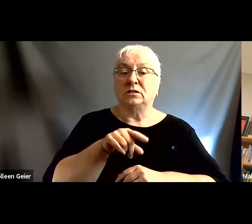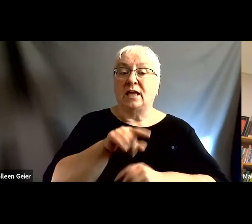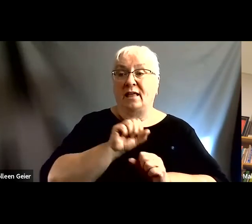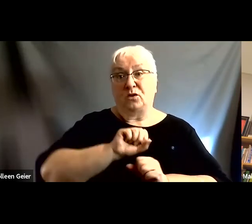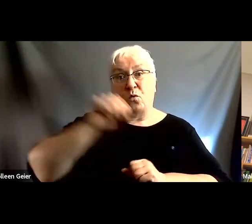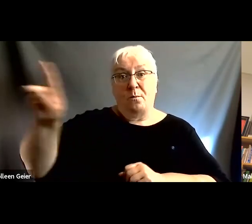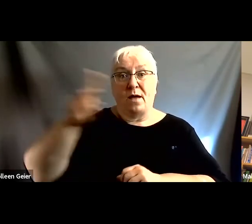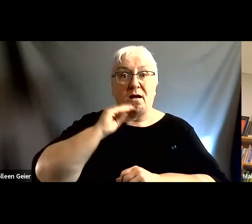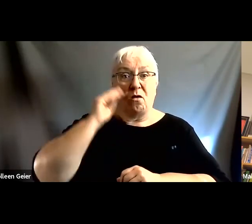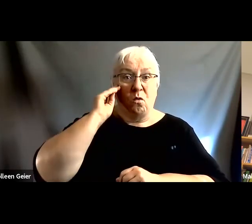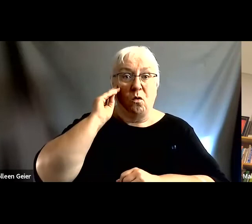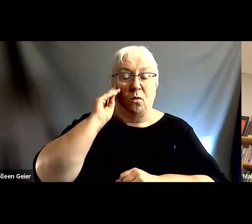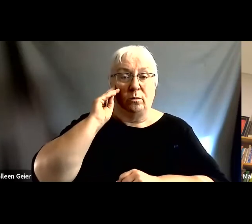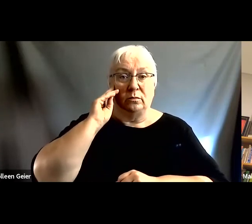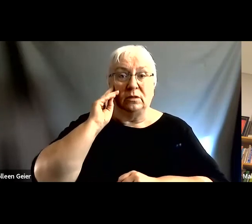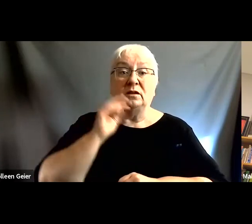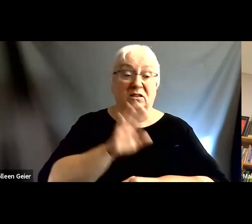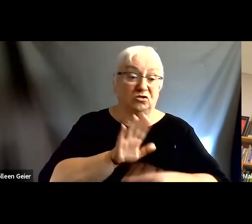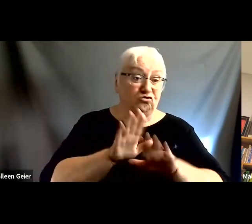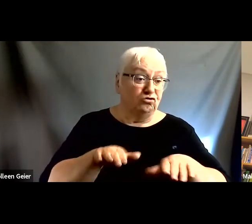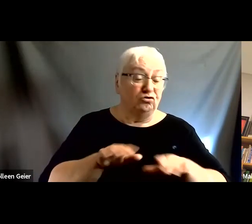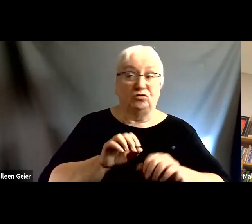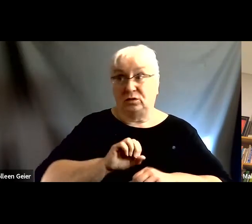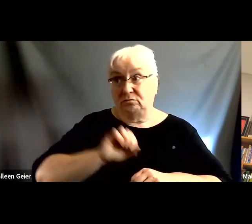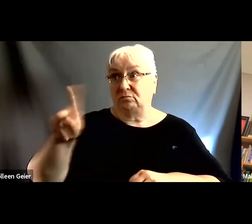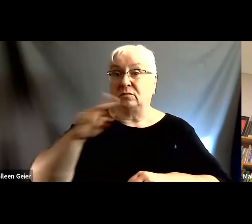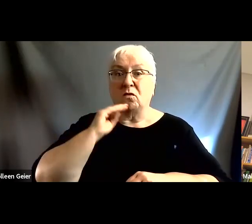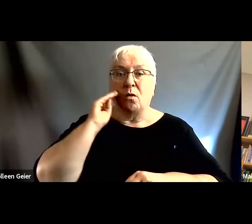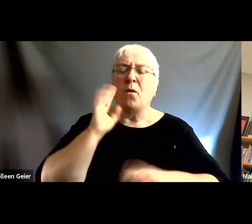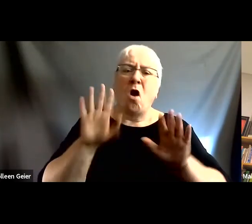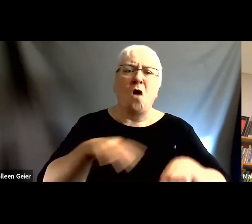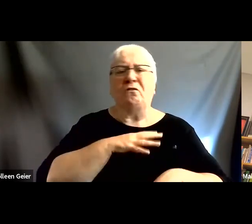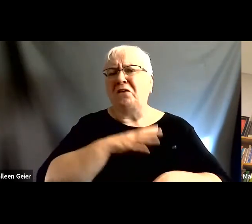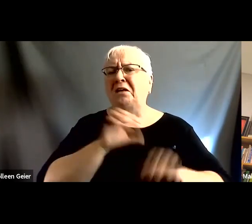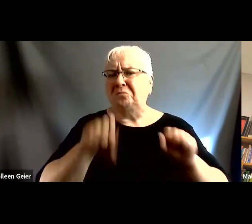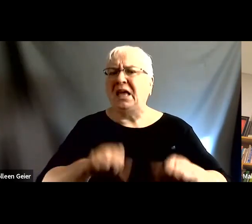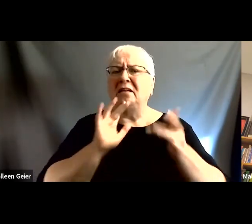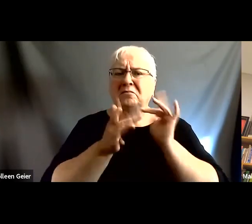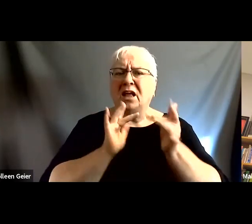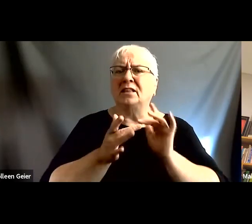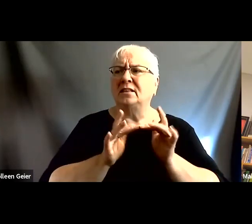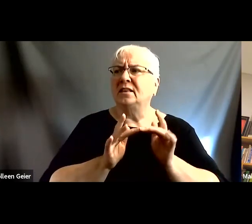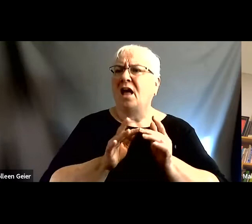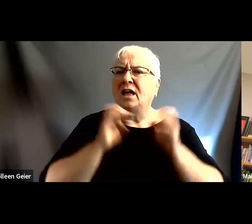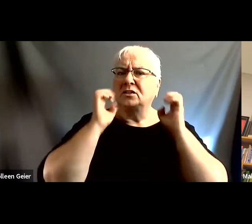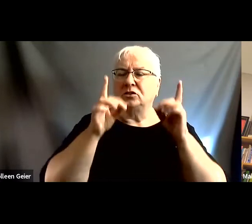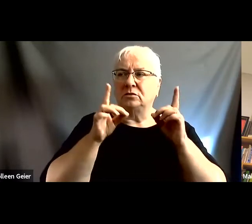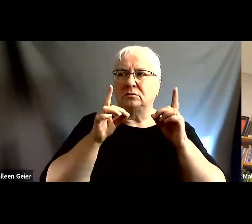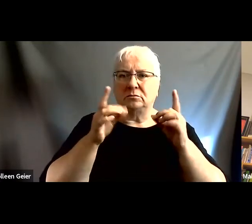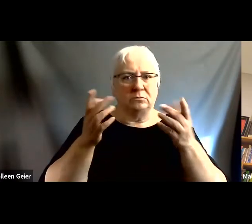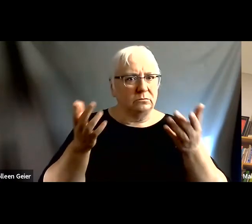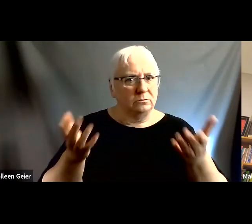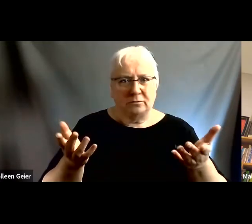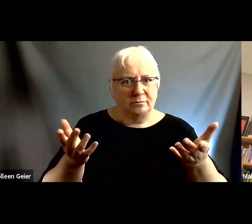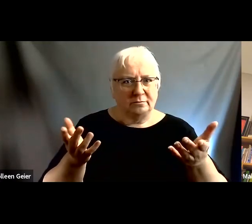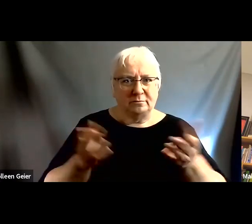everybody else assumed that they would be online and they would connect. And I have a school, as you've just heard, we